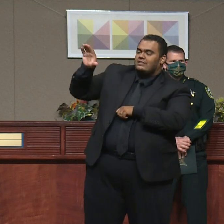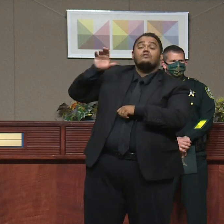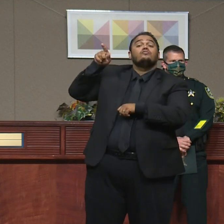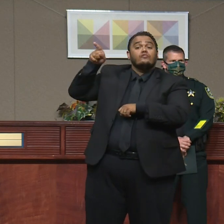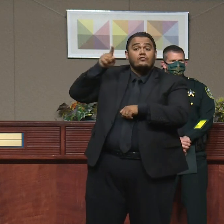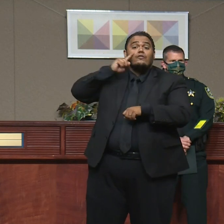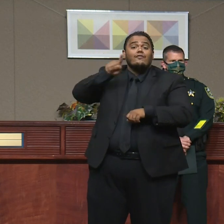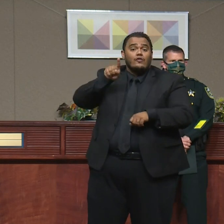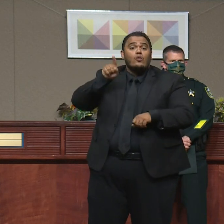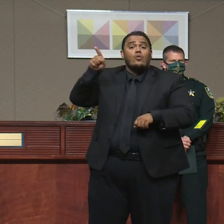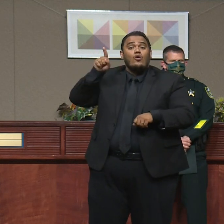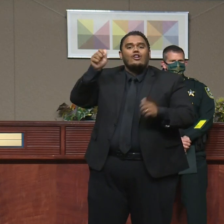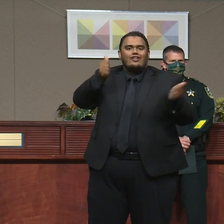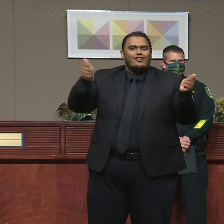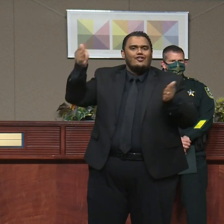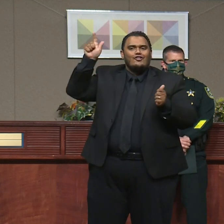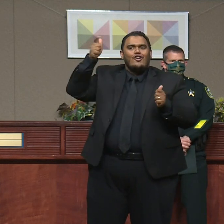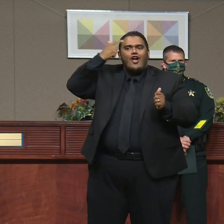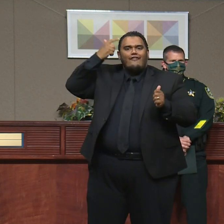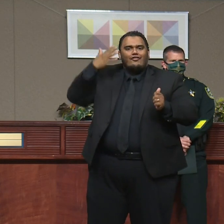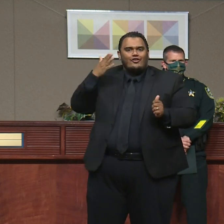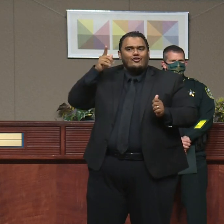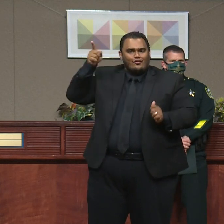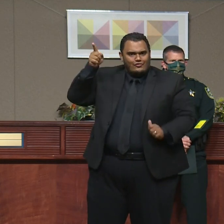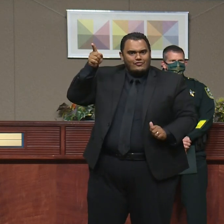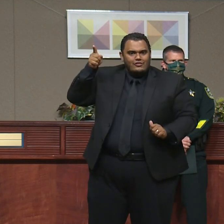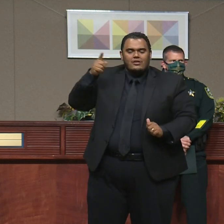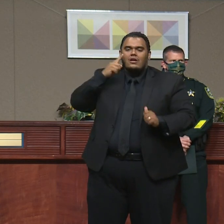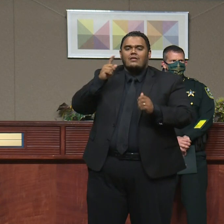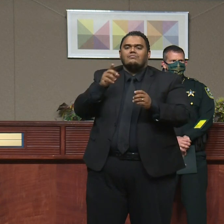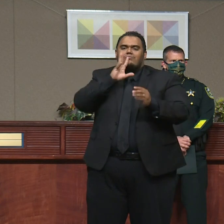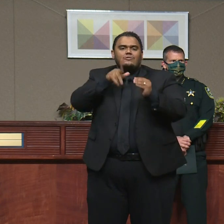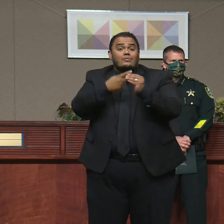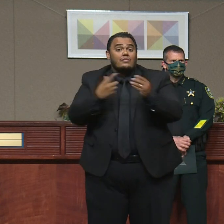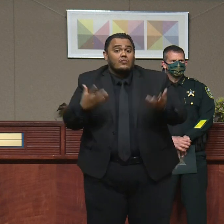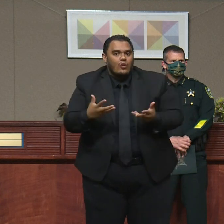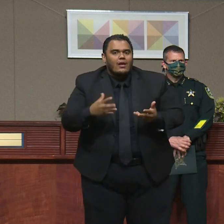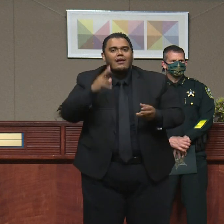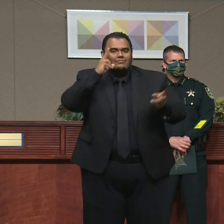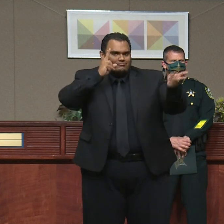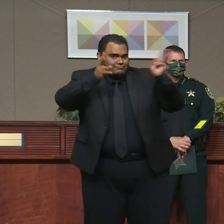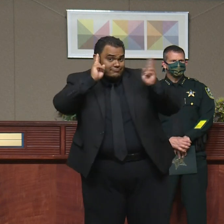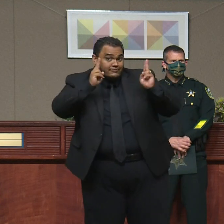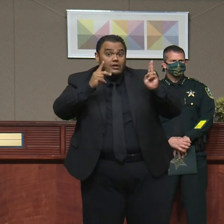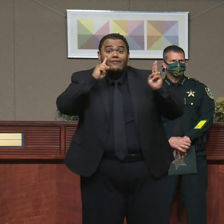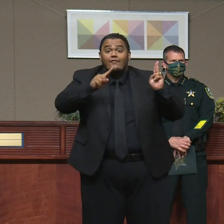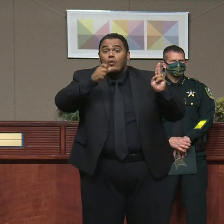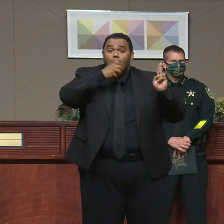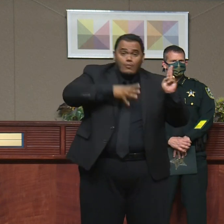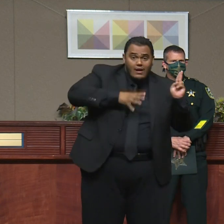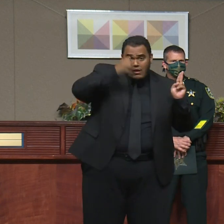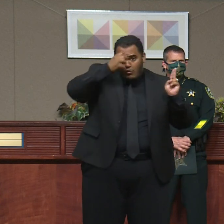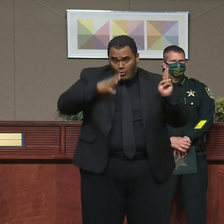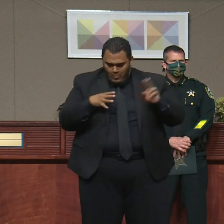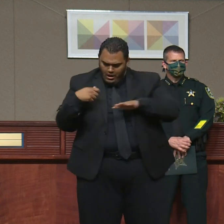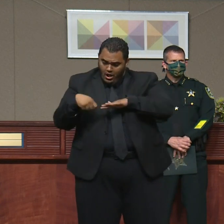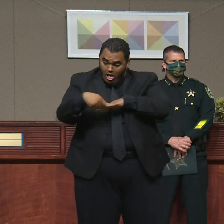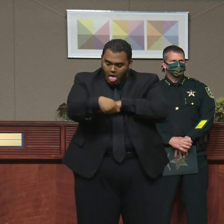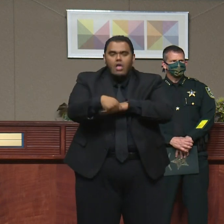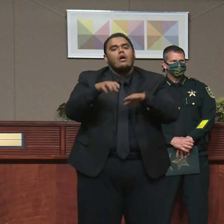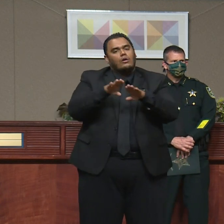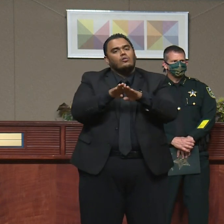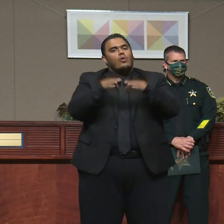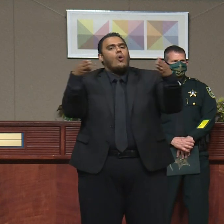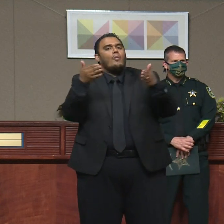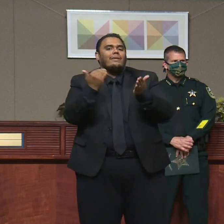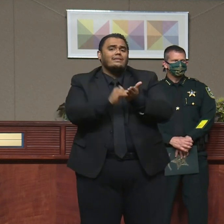hair salons to be part of the Phase 1 reopening. I believe this matter is a matter of personal hygiene, and